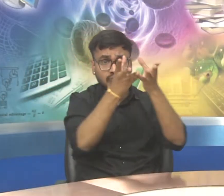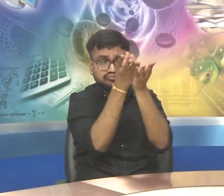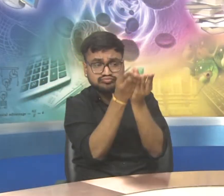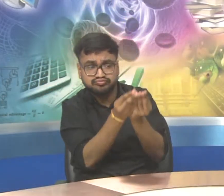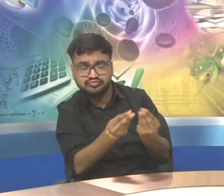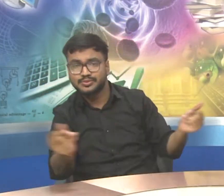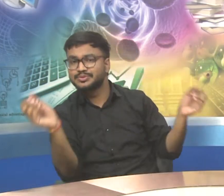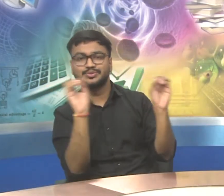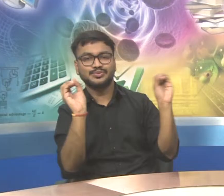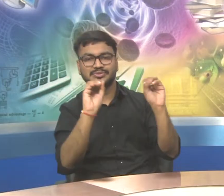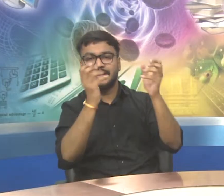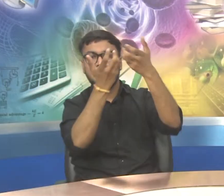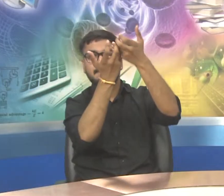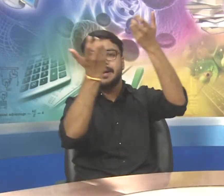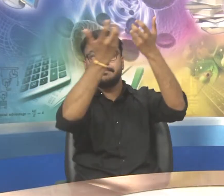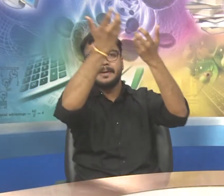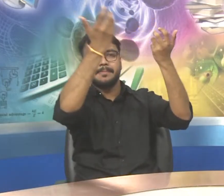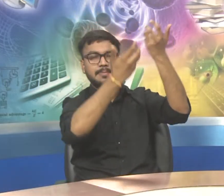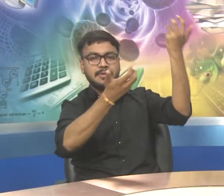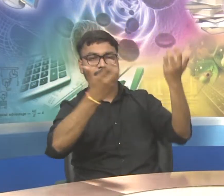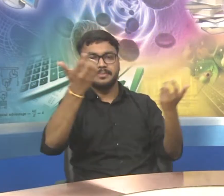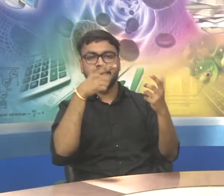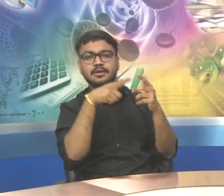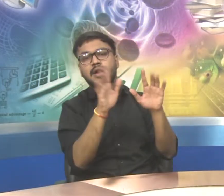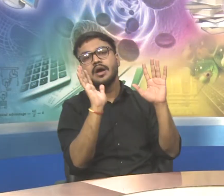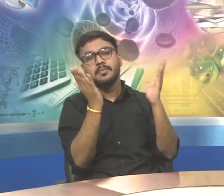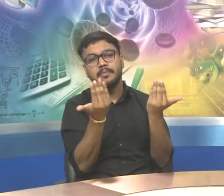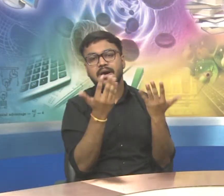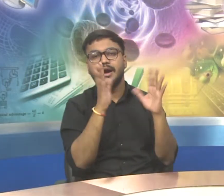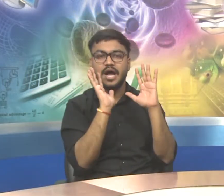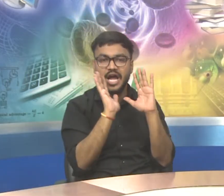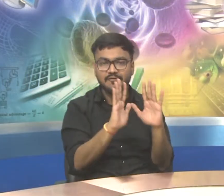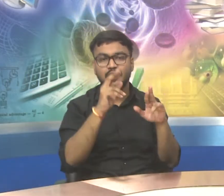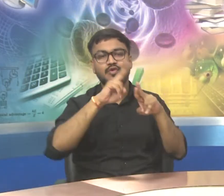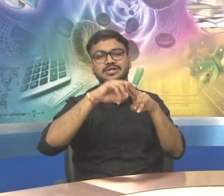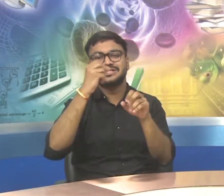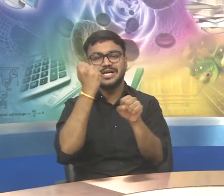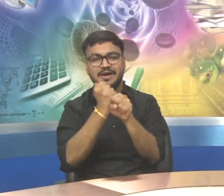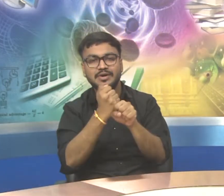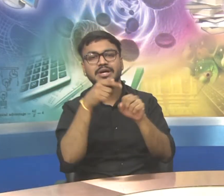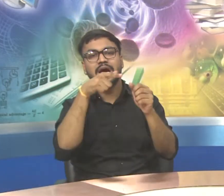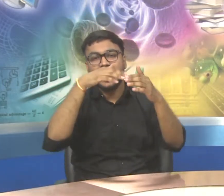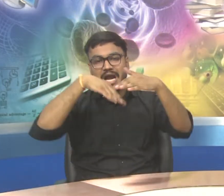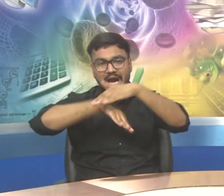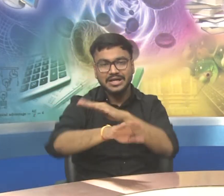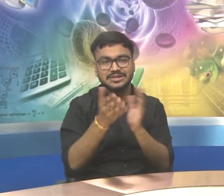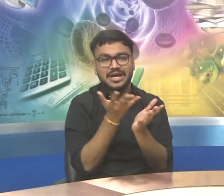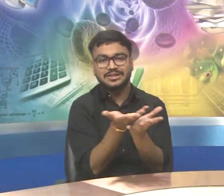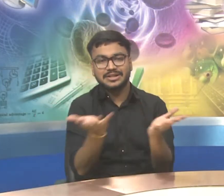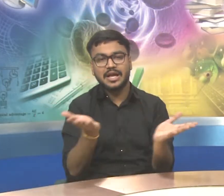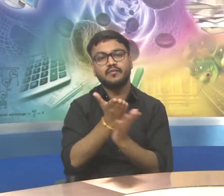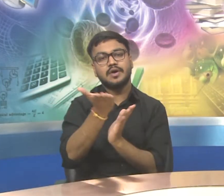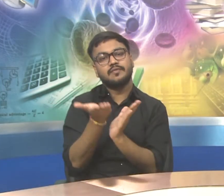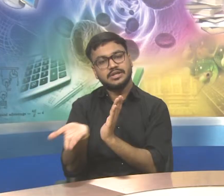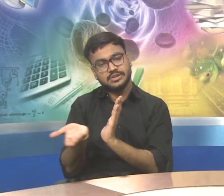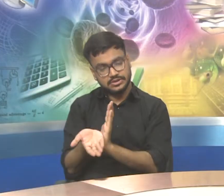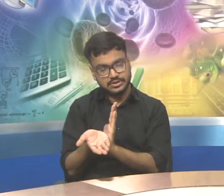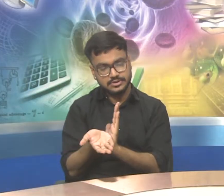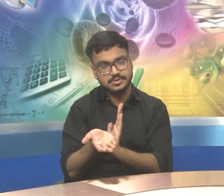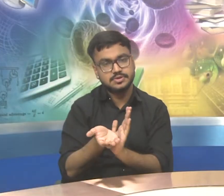These droplets do not dissolve fully, they stay mixed in the air for some time,